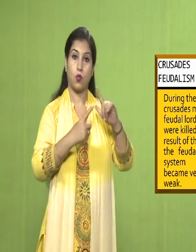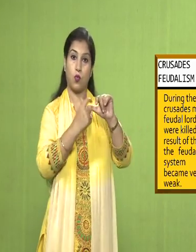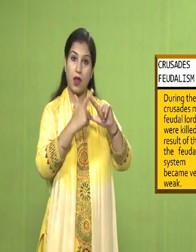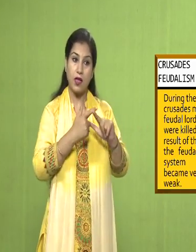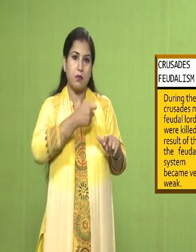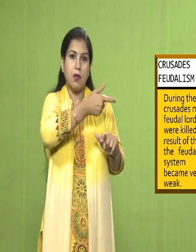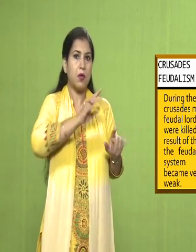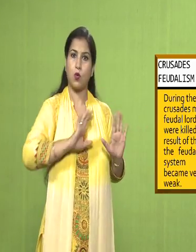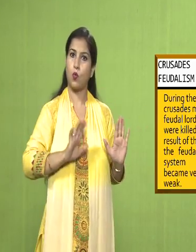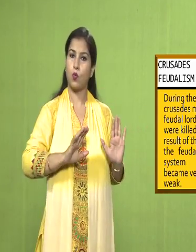feudal lords.